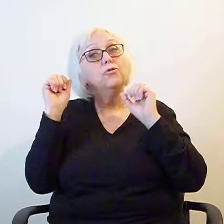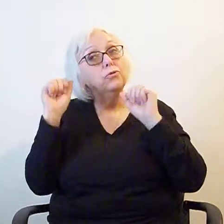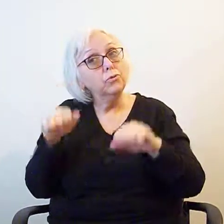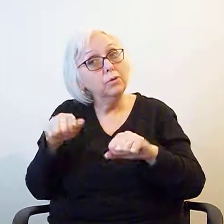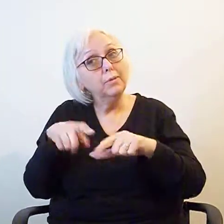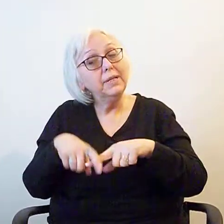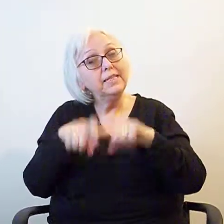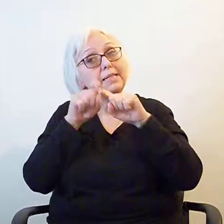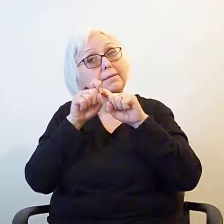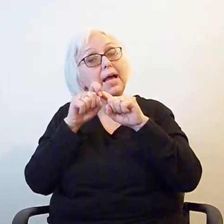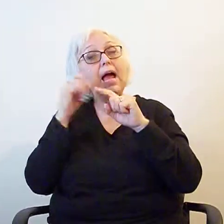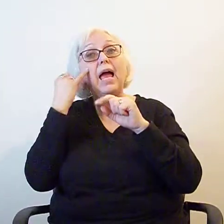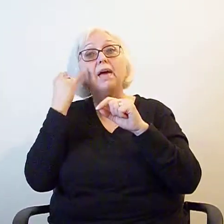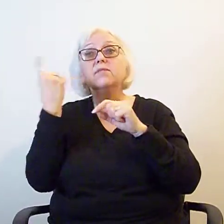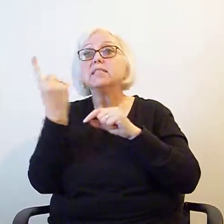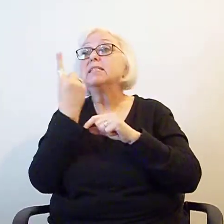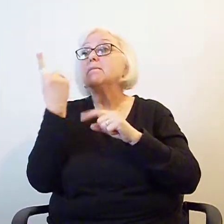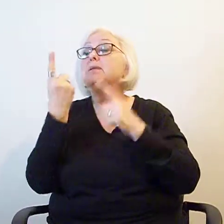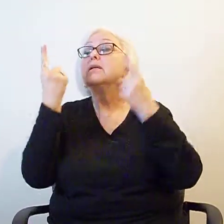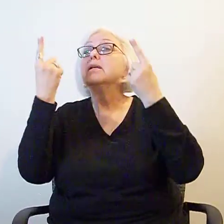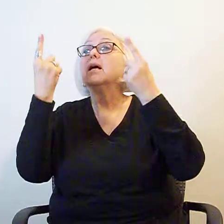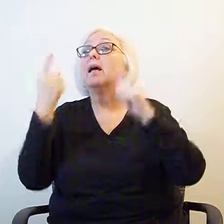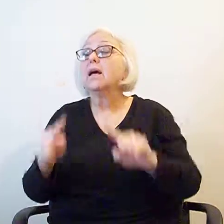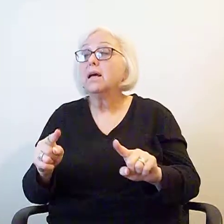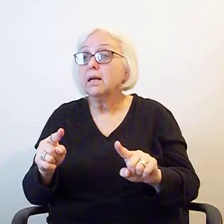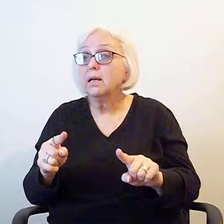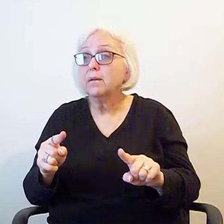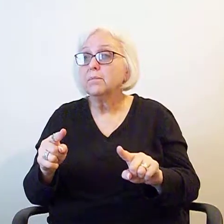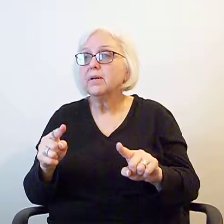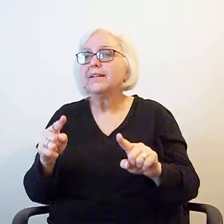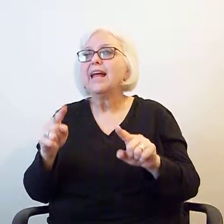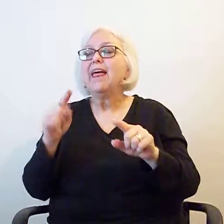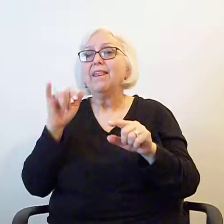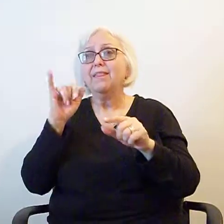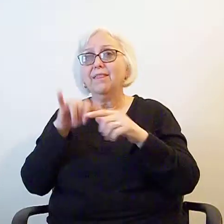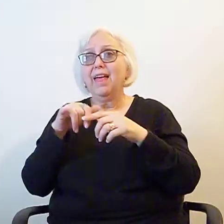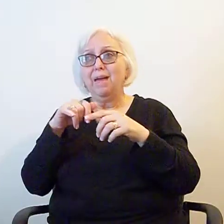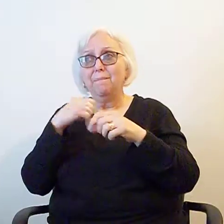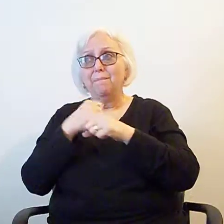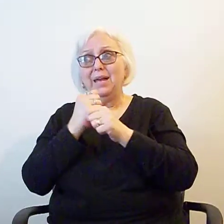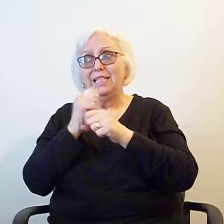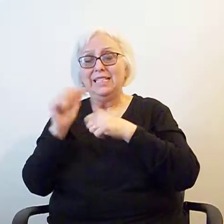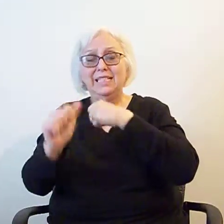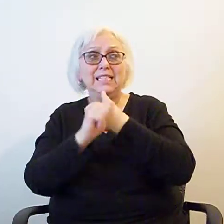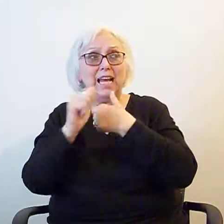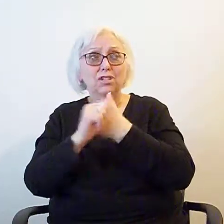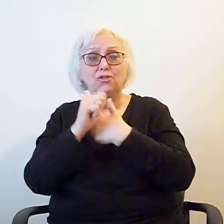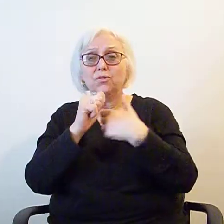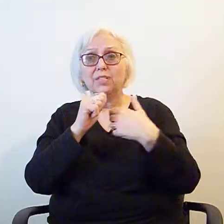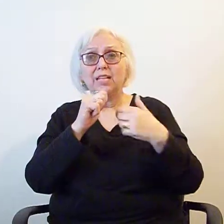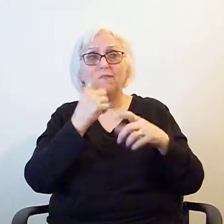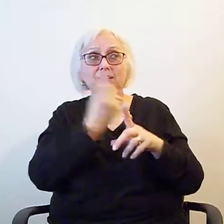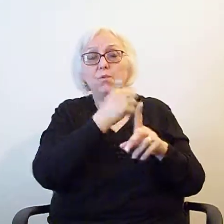an incident occurs that endangers the health or safety of someone else.